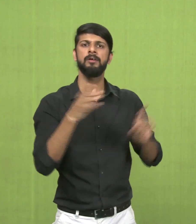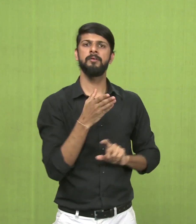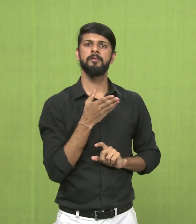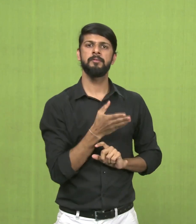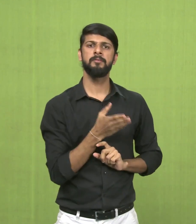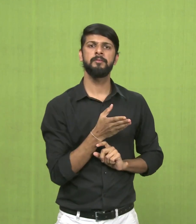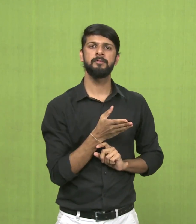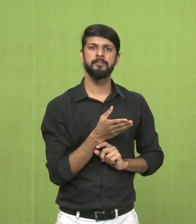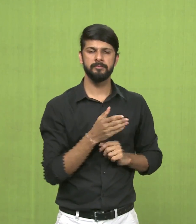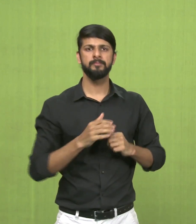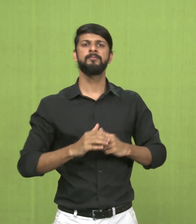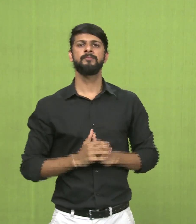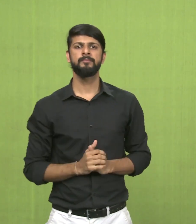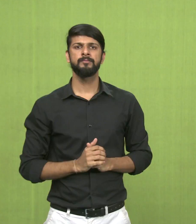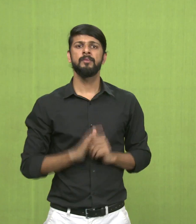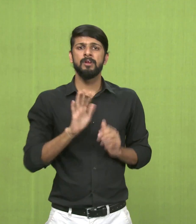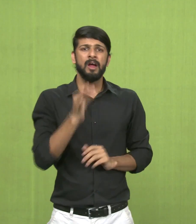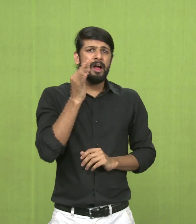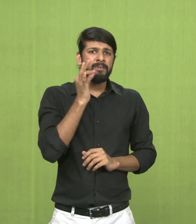are easily identifiable.